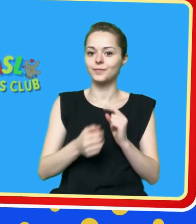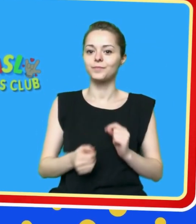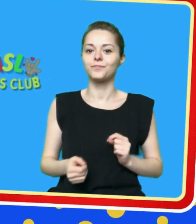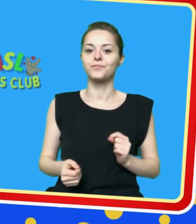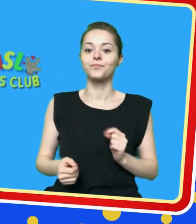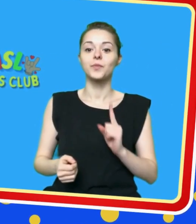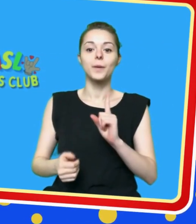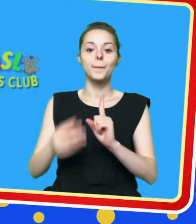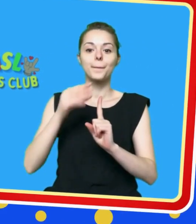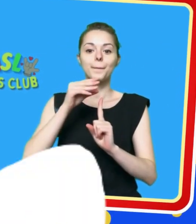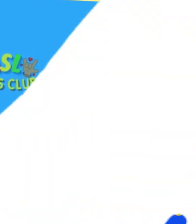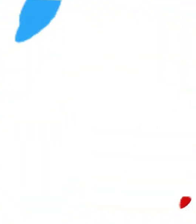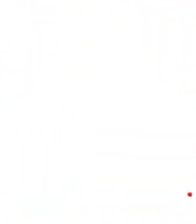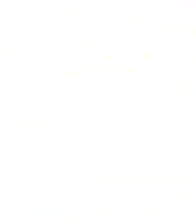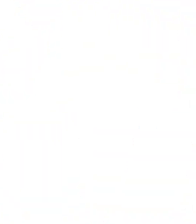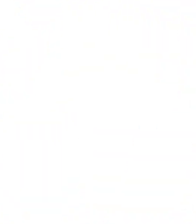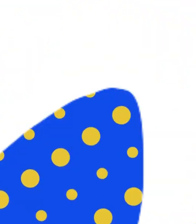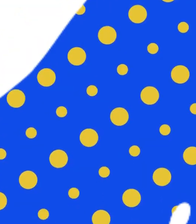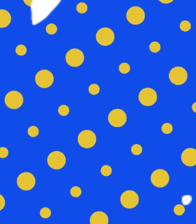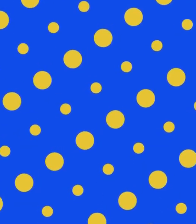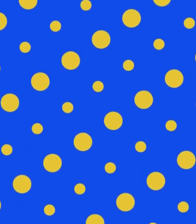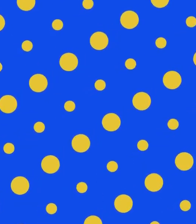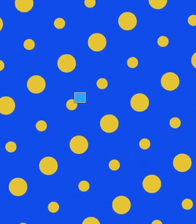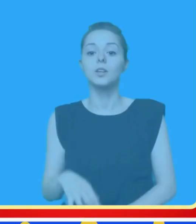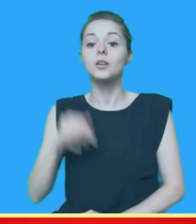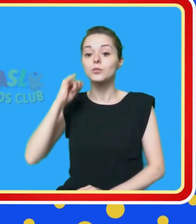Yes, it's banana.